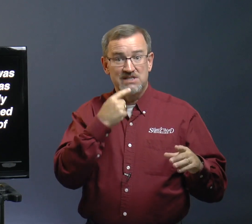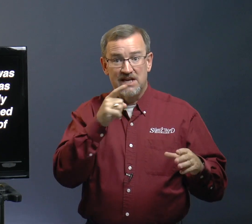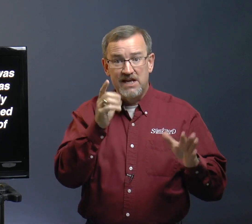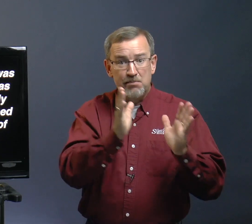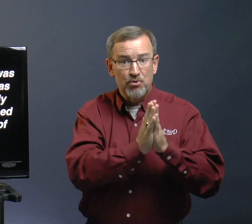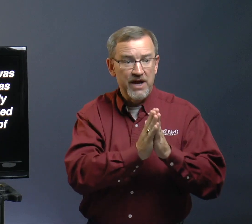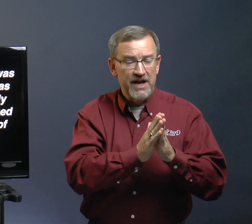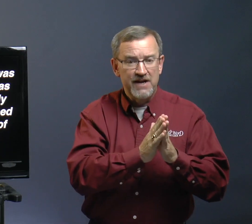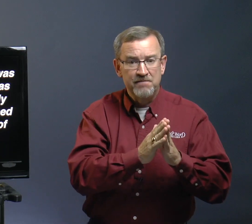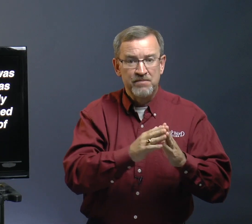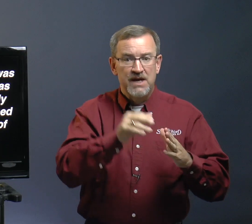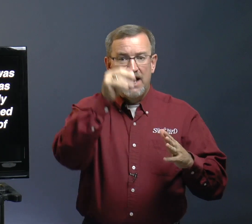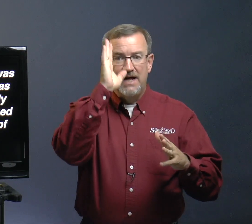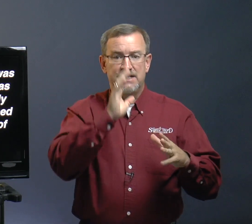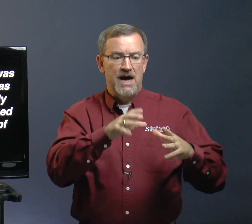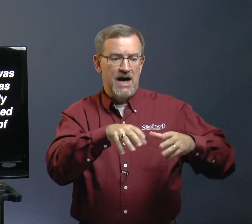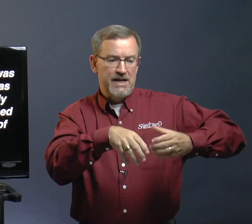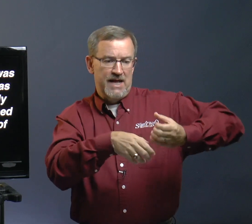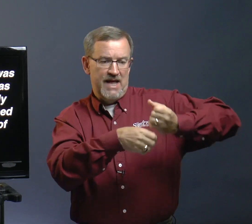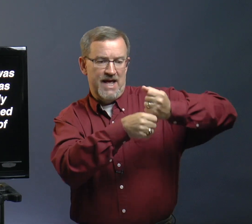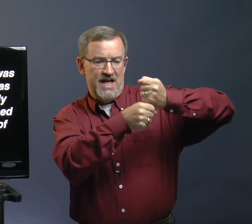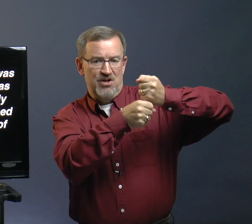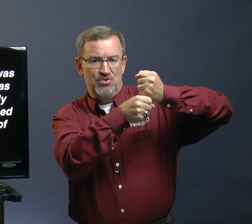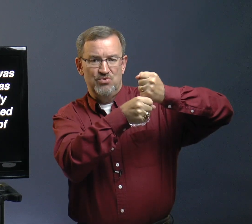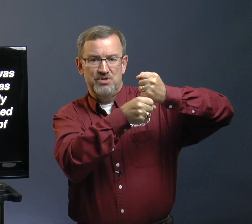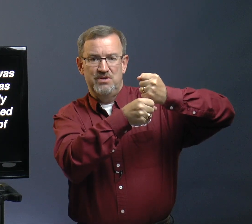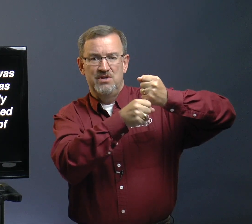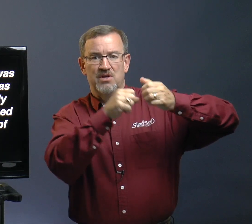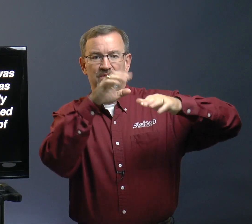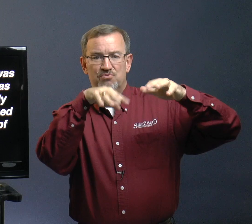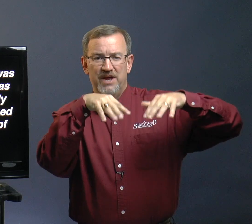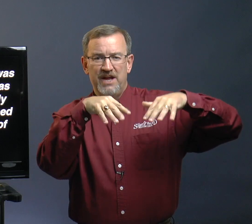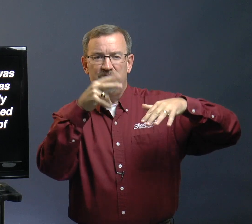said, he prayed and God held the rain for